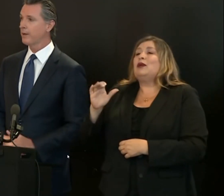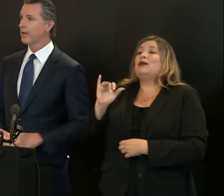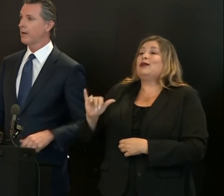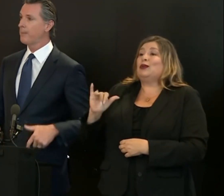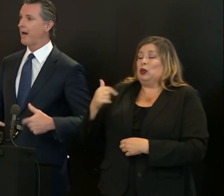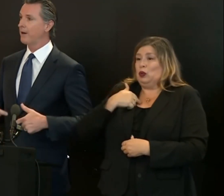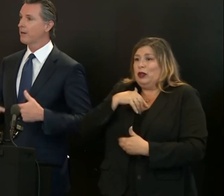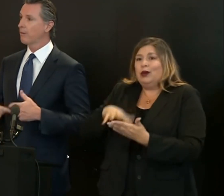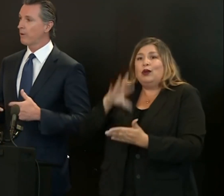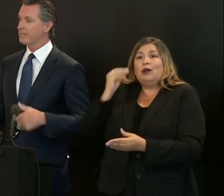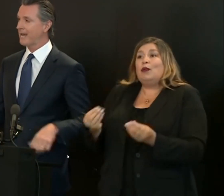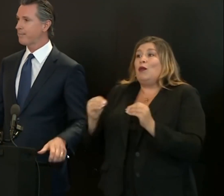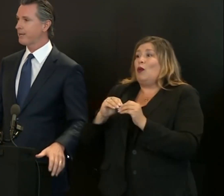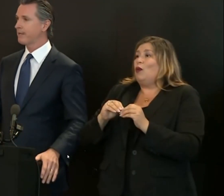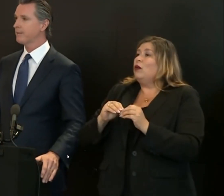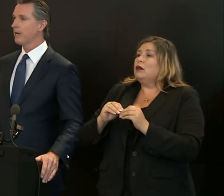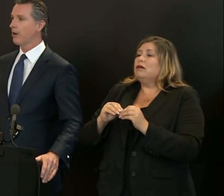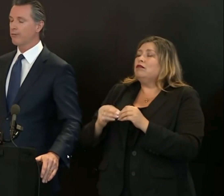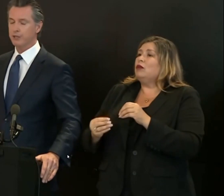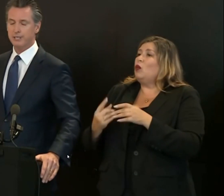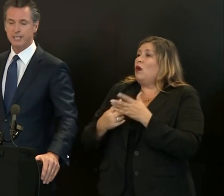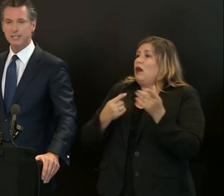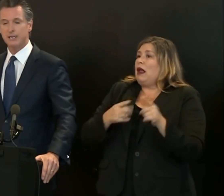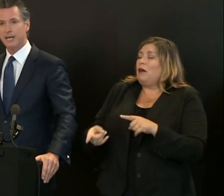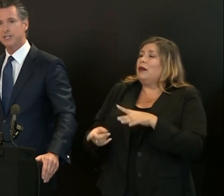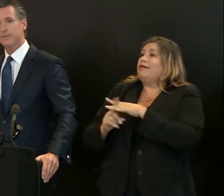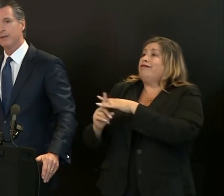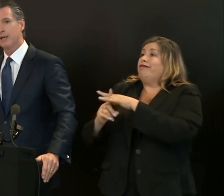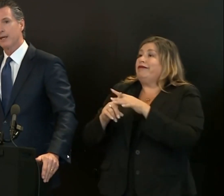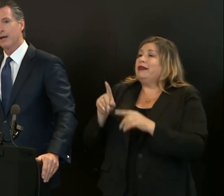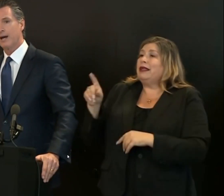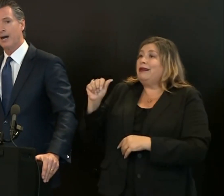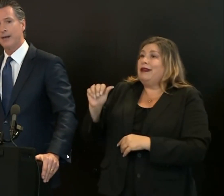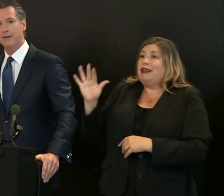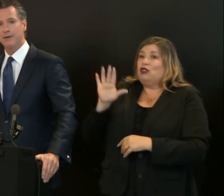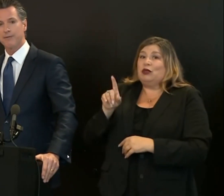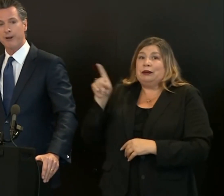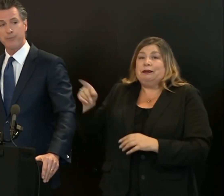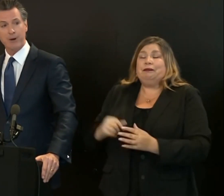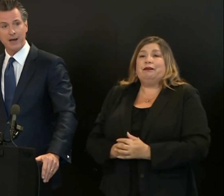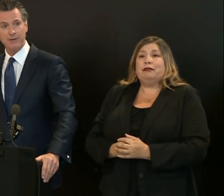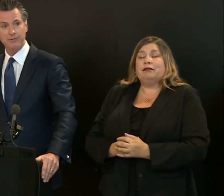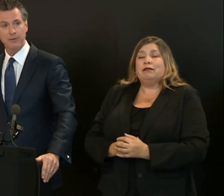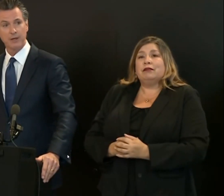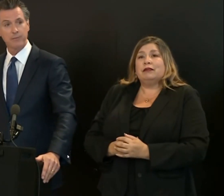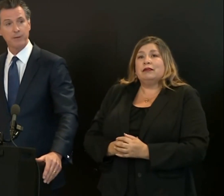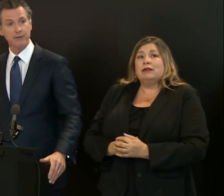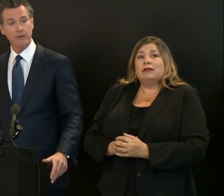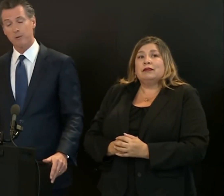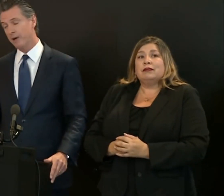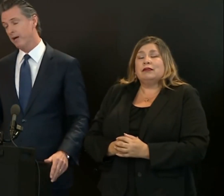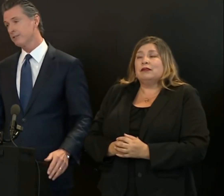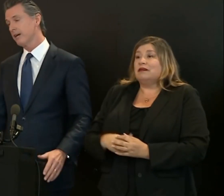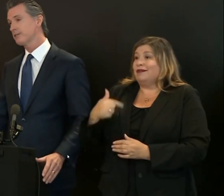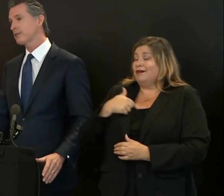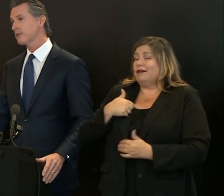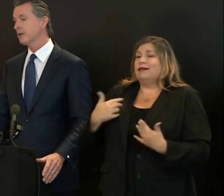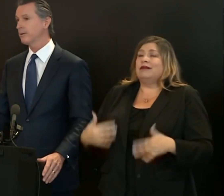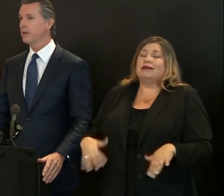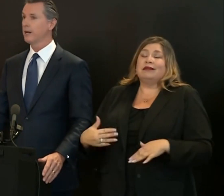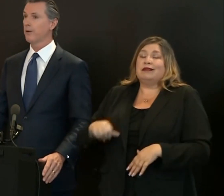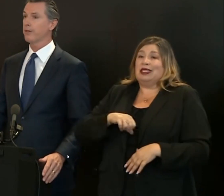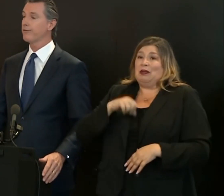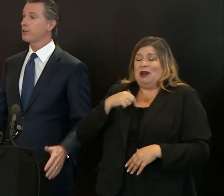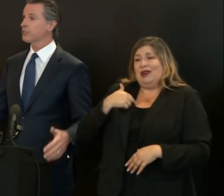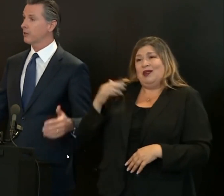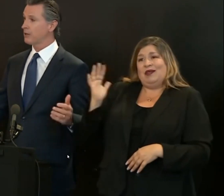learn more about what was happening overseas in Asia. I'm very proud of being a former mayor of San